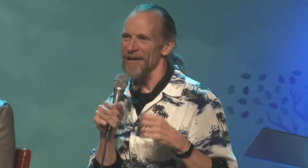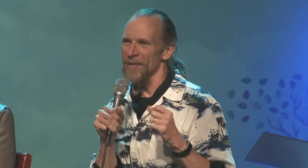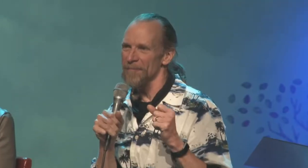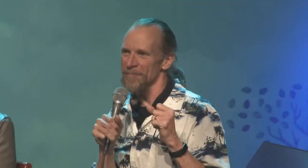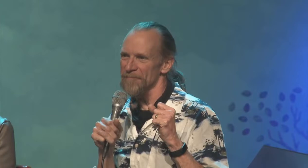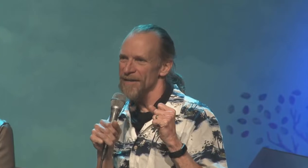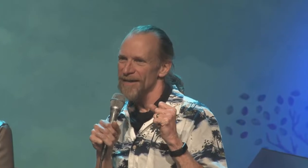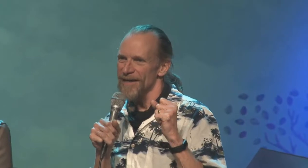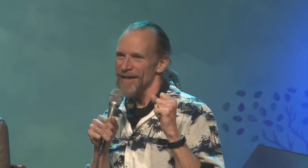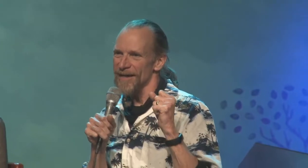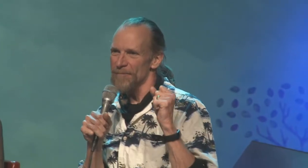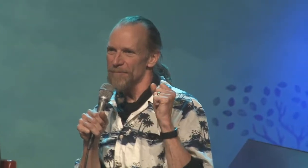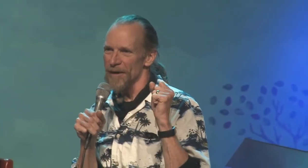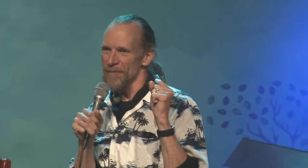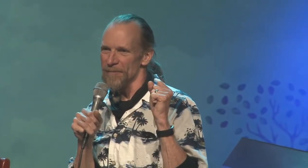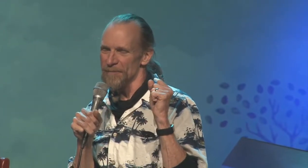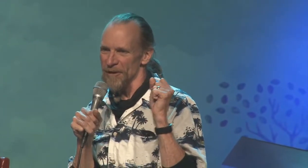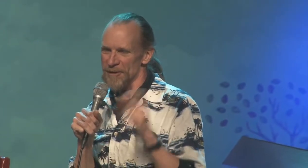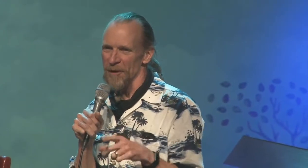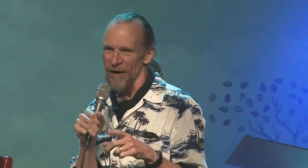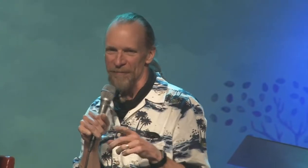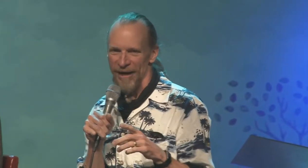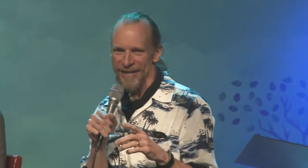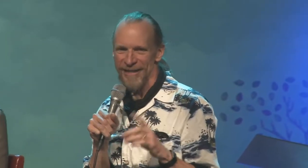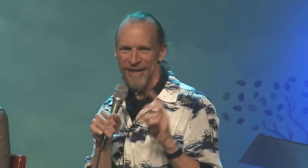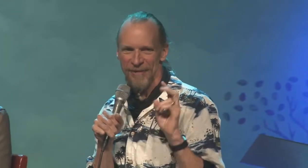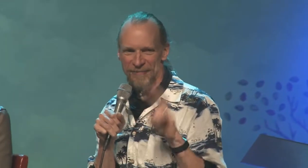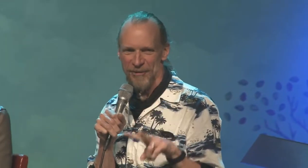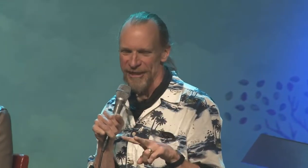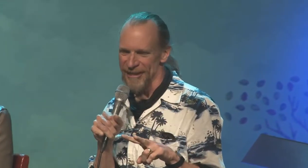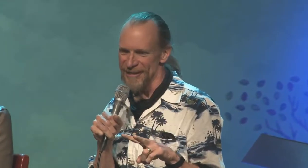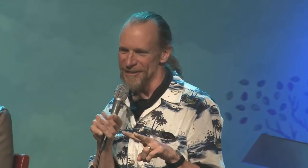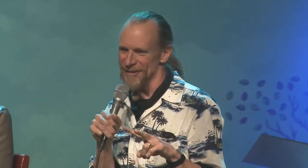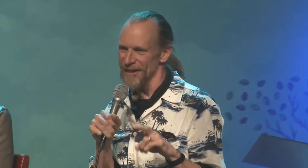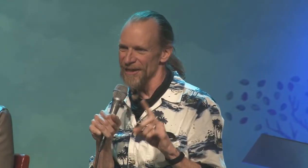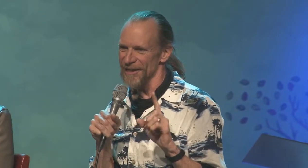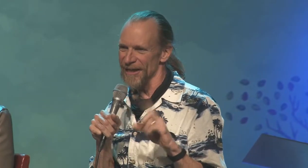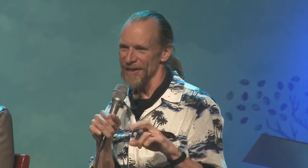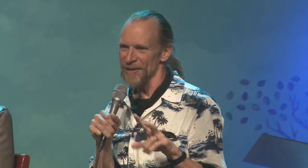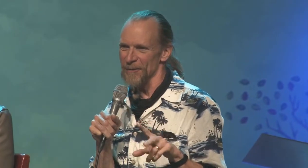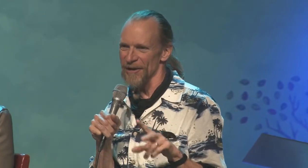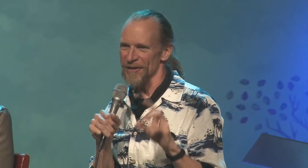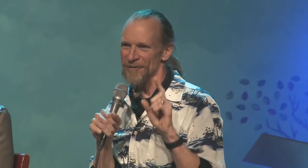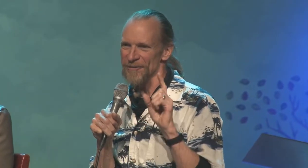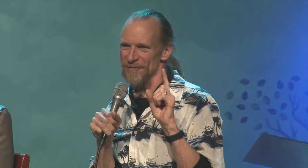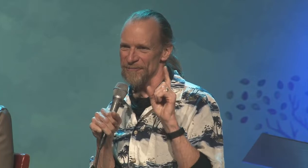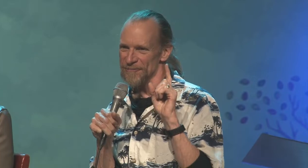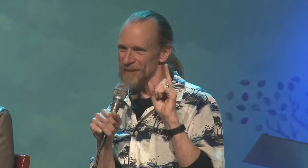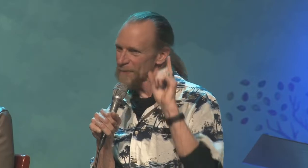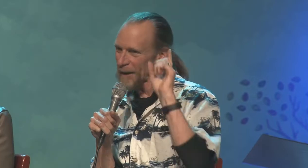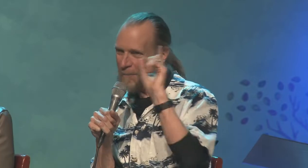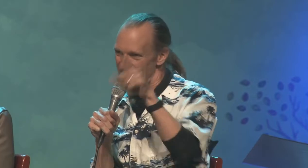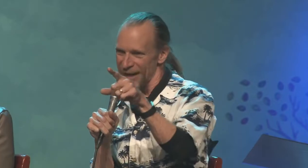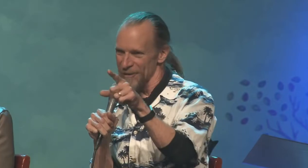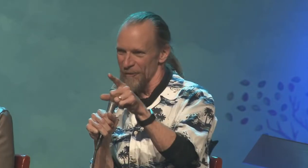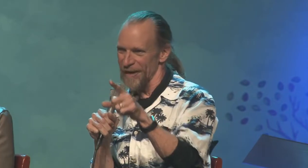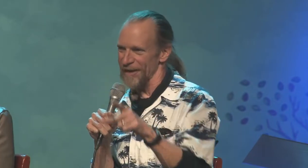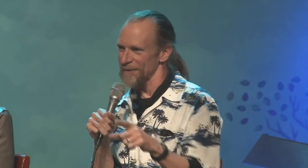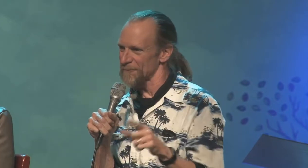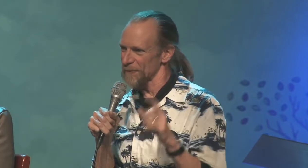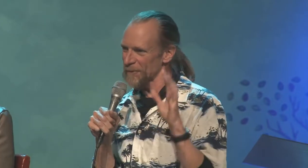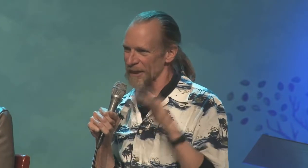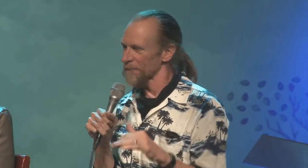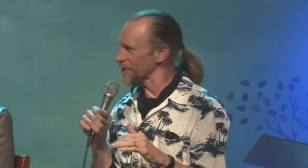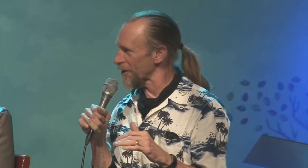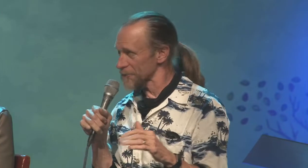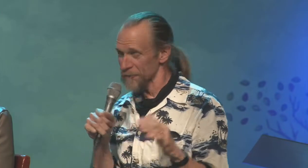I am married to my wife, Monica. We have 2 kids, Ayana and Berhanu. We live about a mile away,